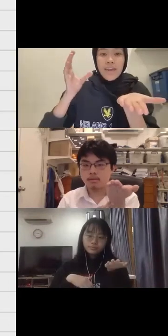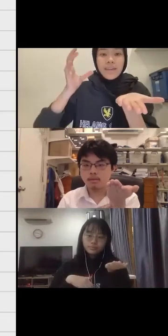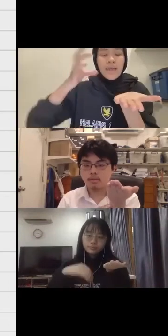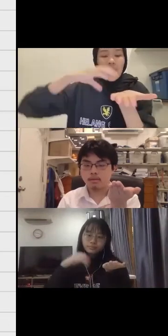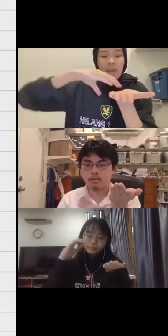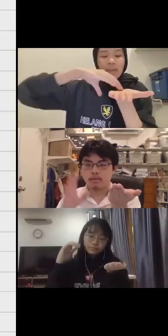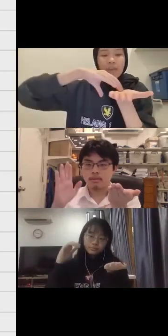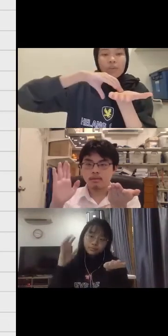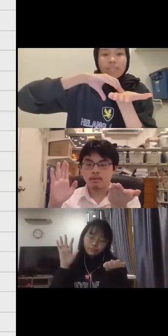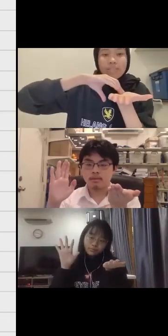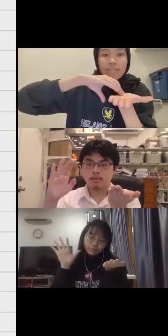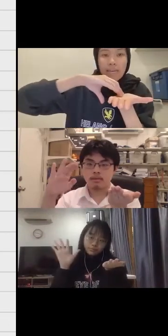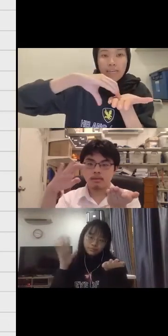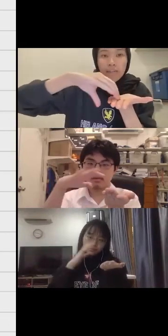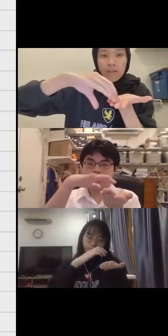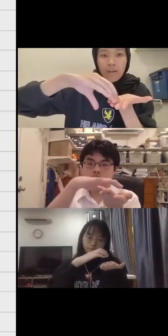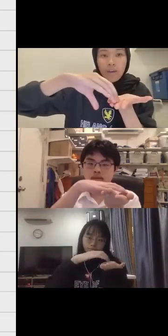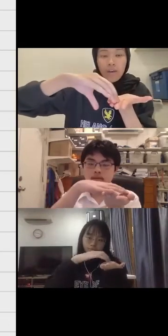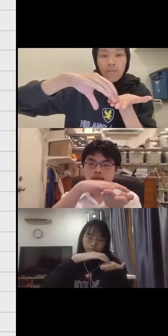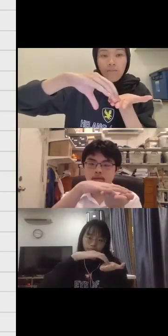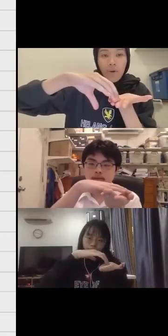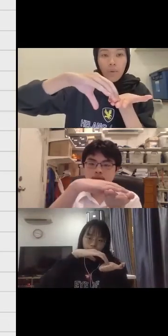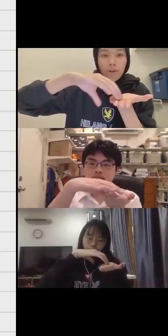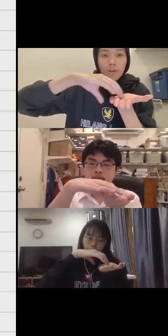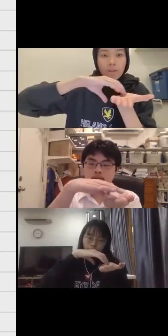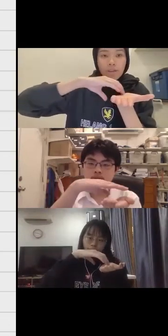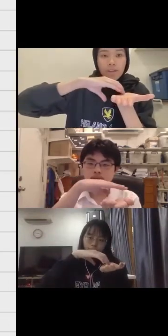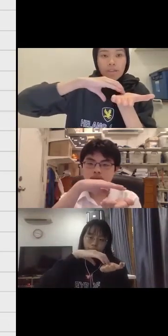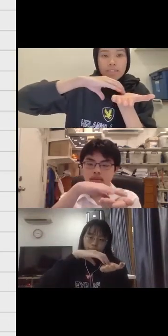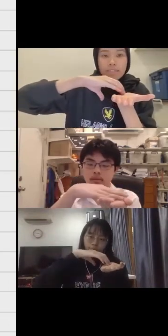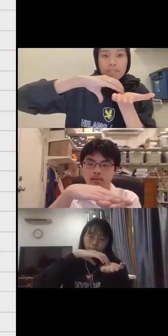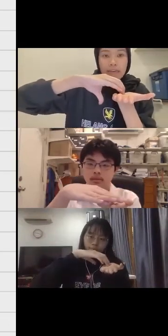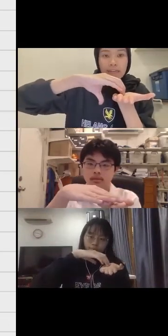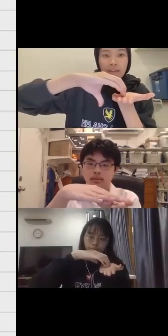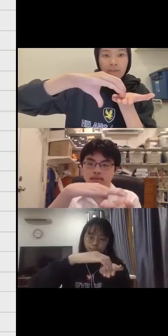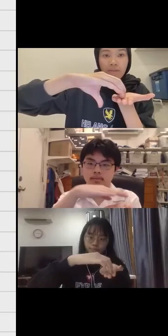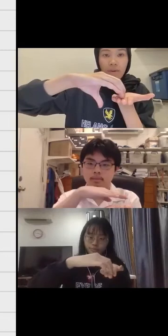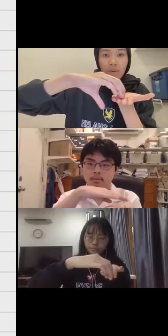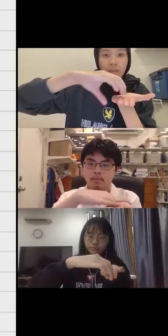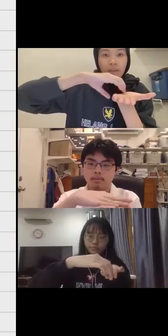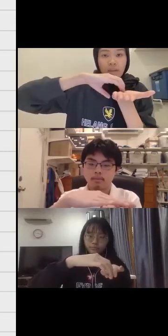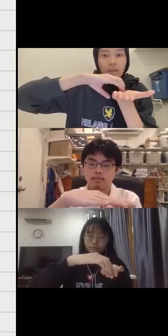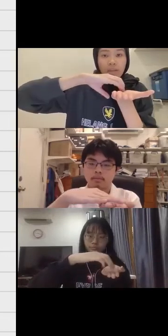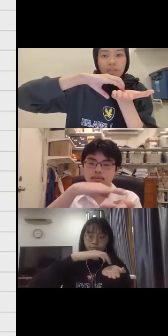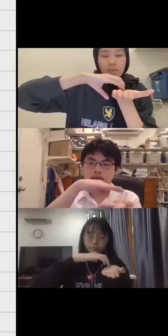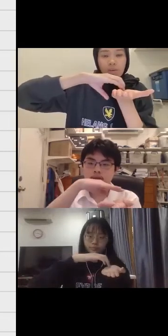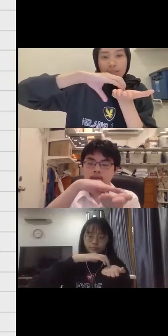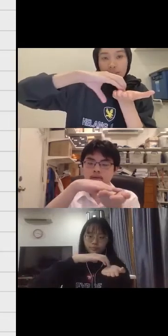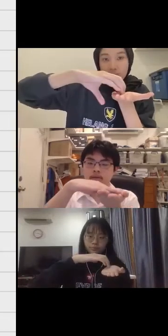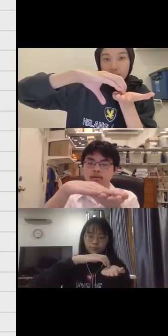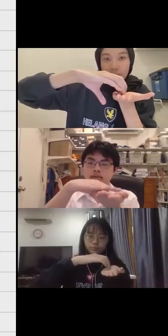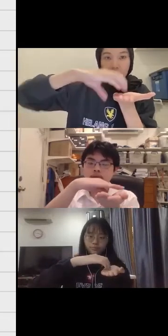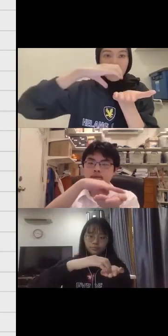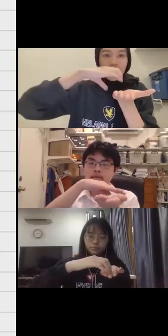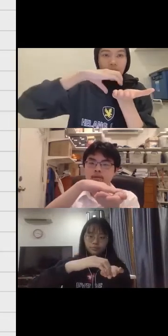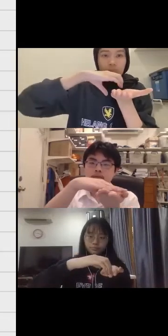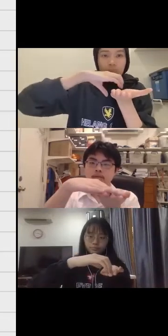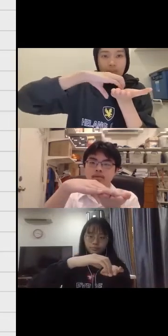dominant hand, you slide it forward. Slide it forward. So excuse